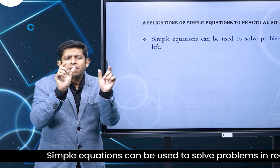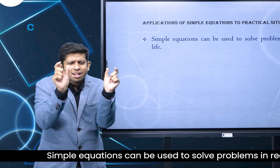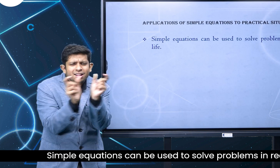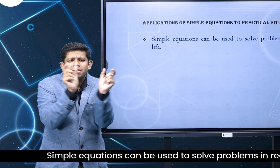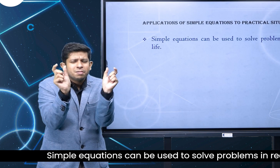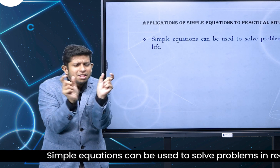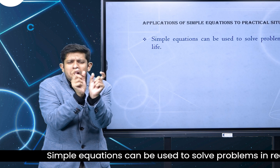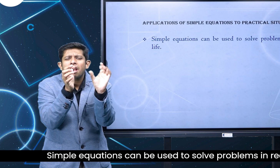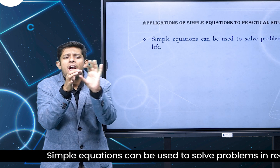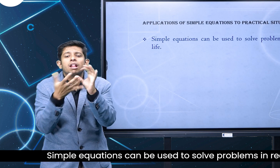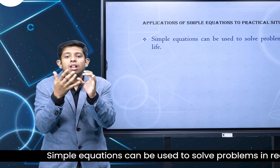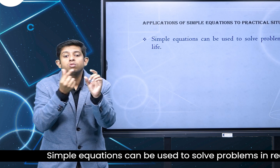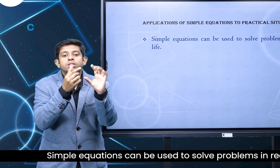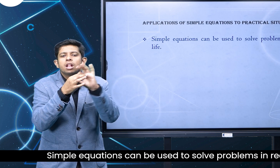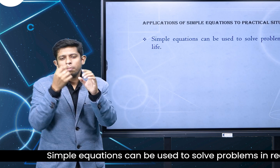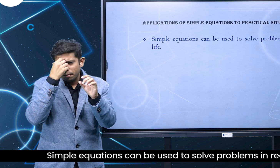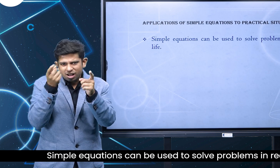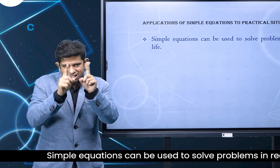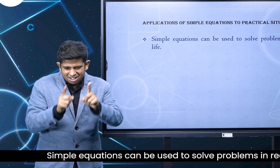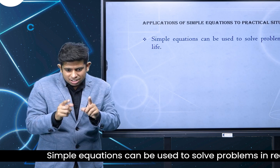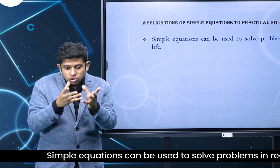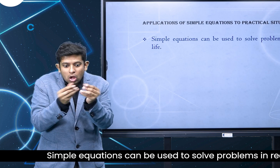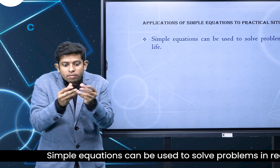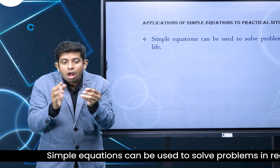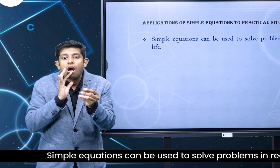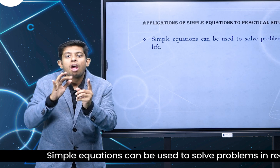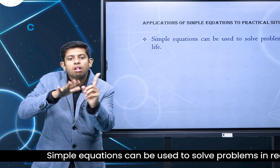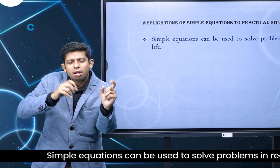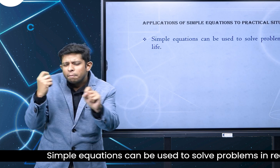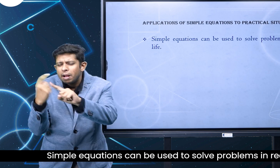Simple equations can be used to solve problems in real life.